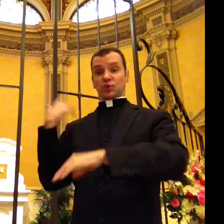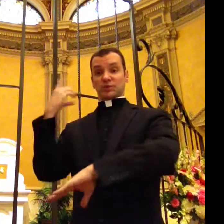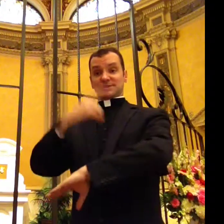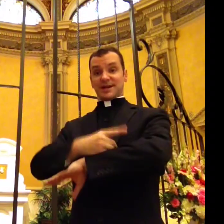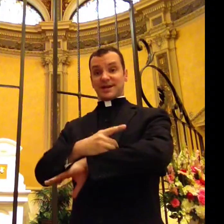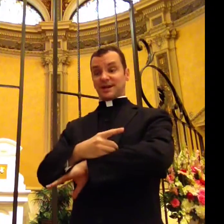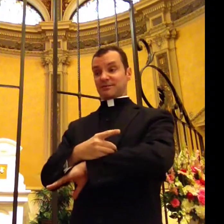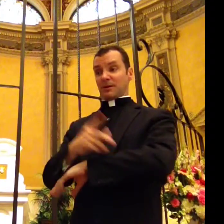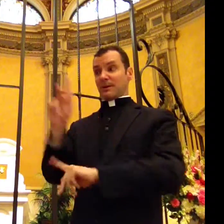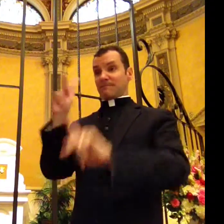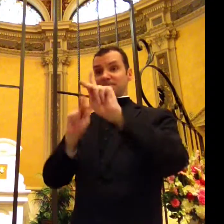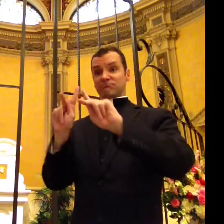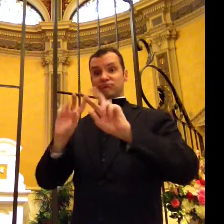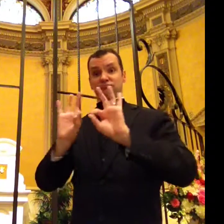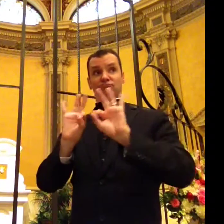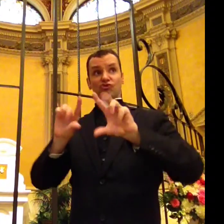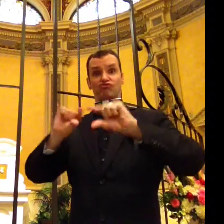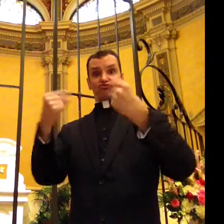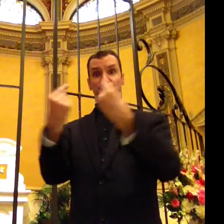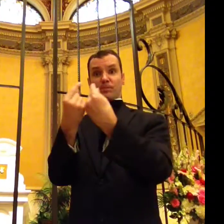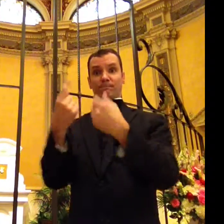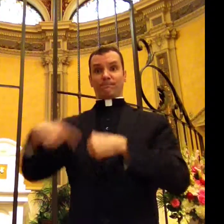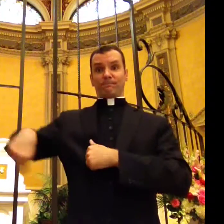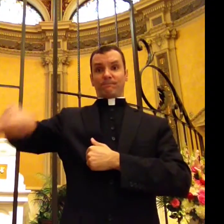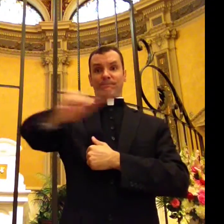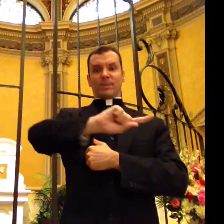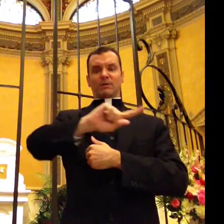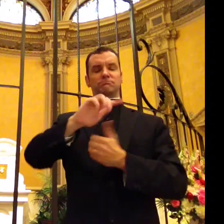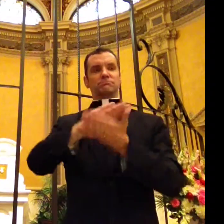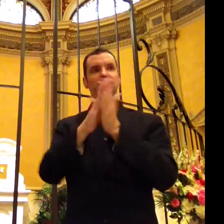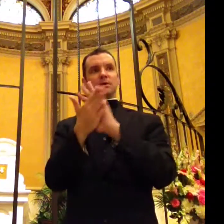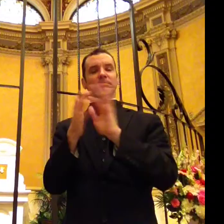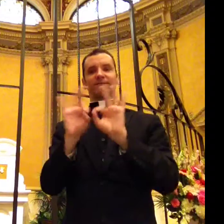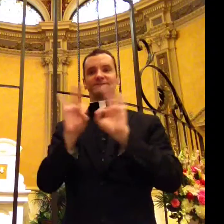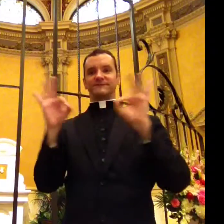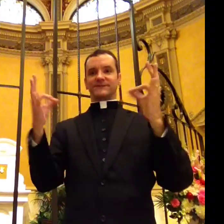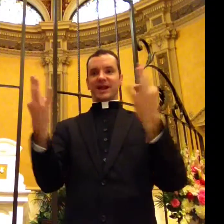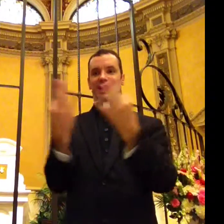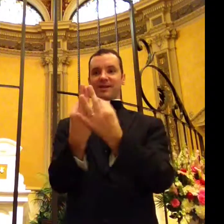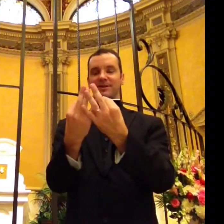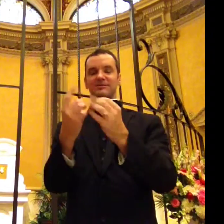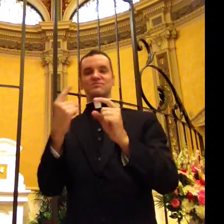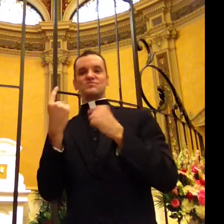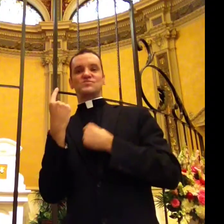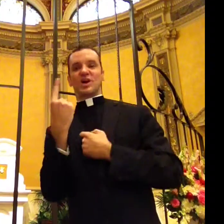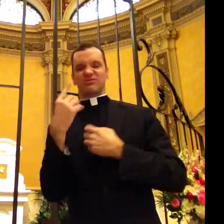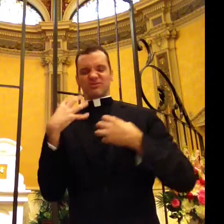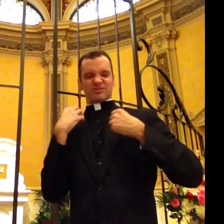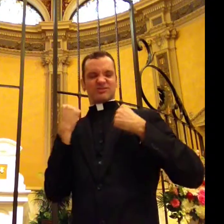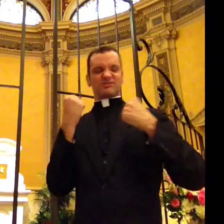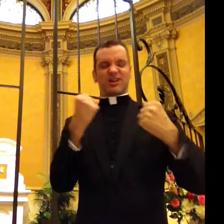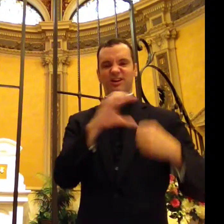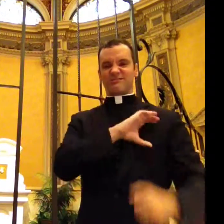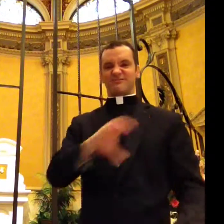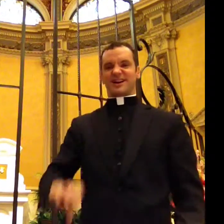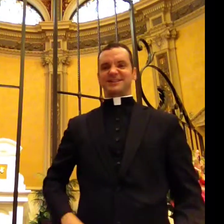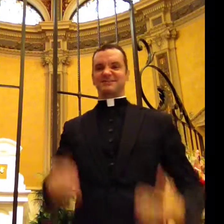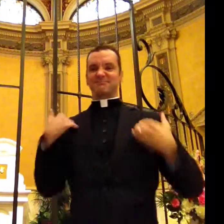By the end of World Youth Day, the people of our group had become like a family. And we